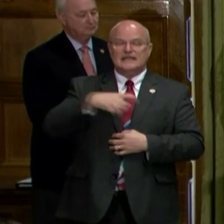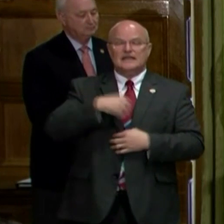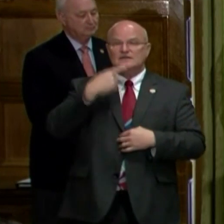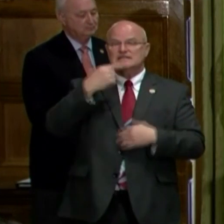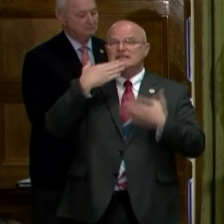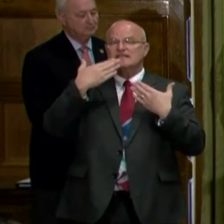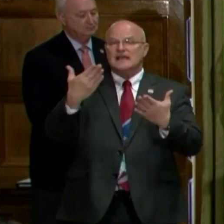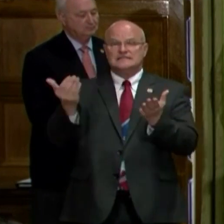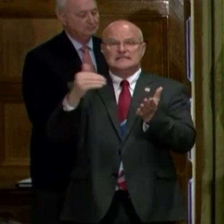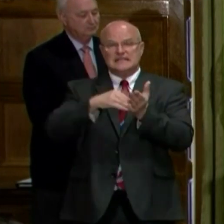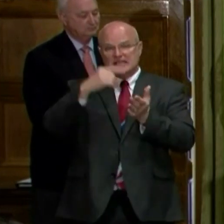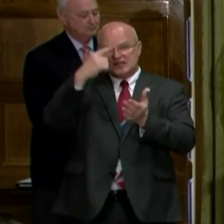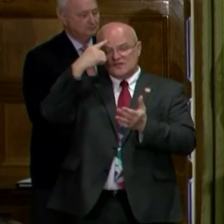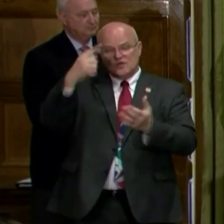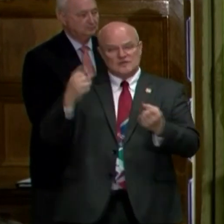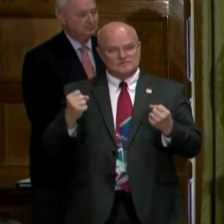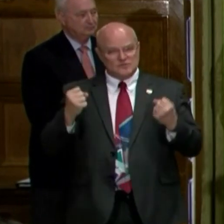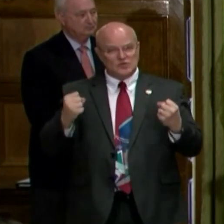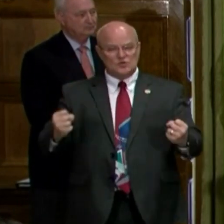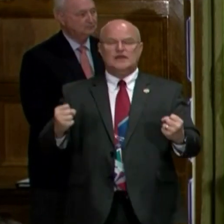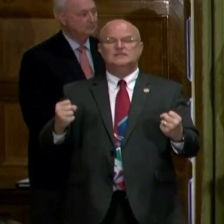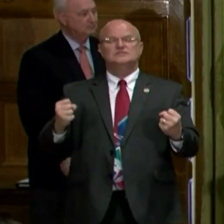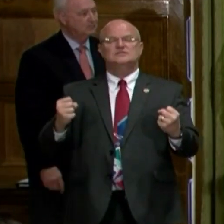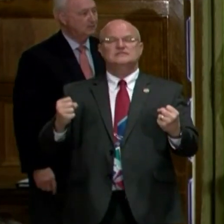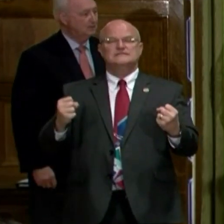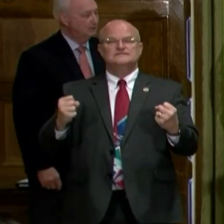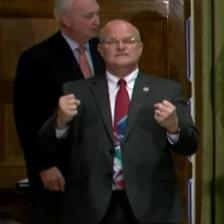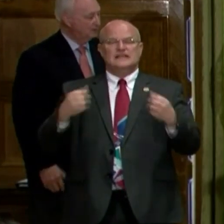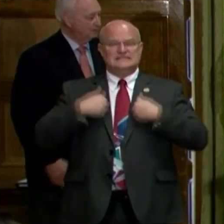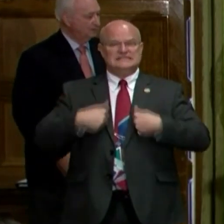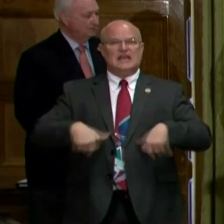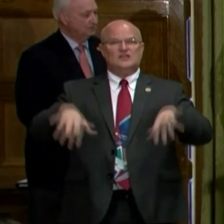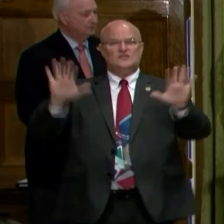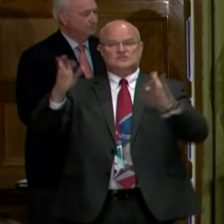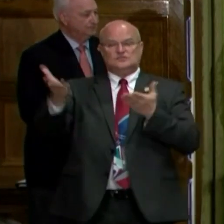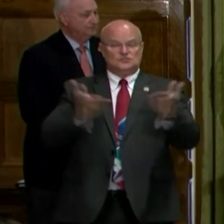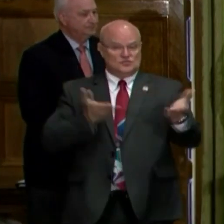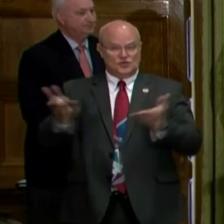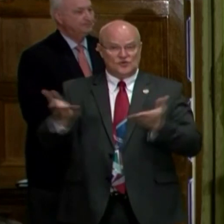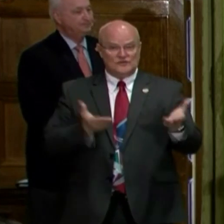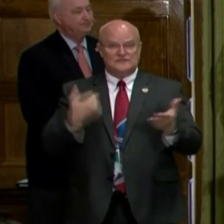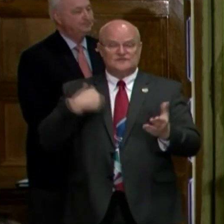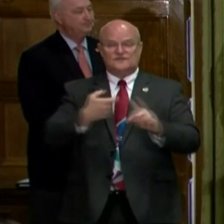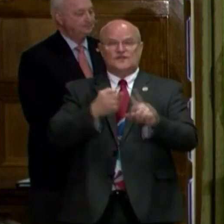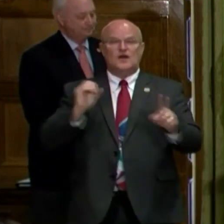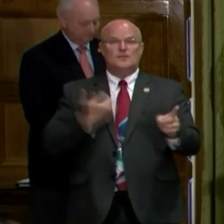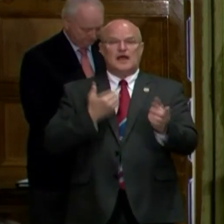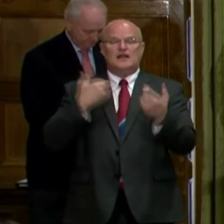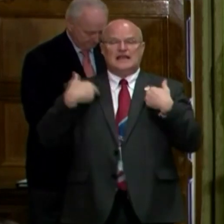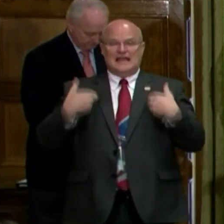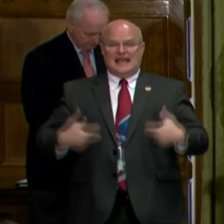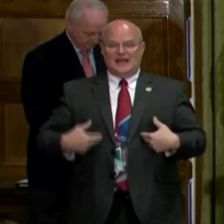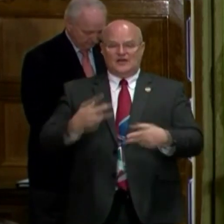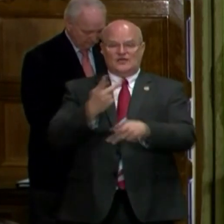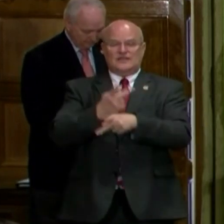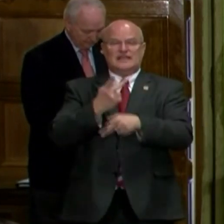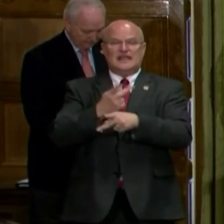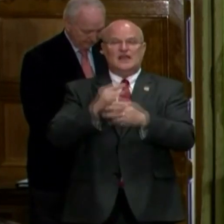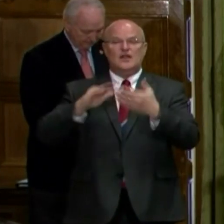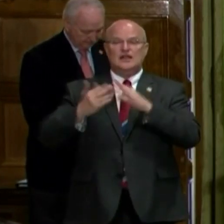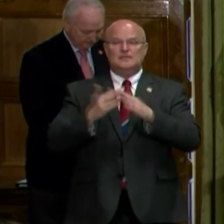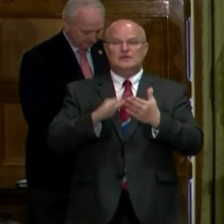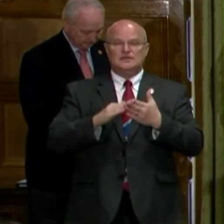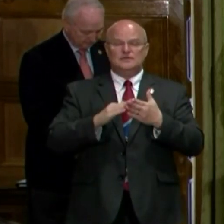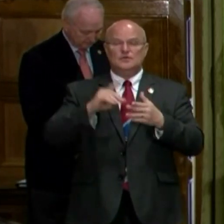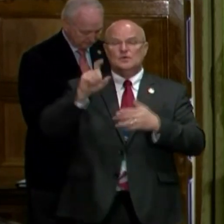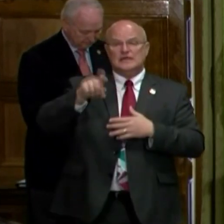again to the courageous and sacrificial services of our healthcare community in this time. We need you and we appreciate